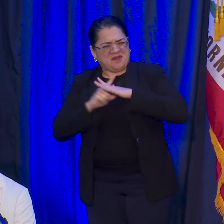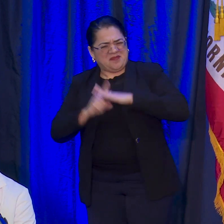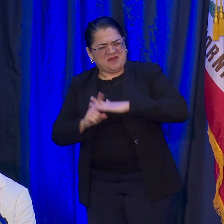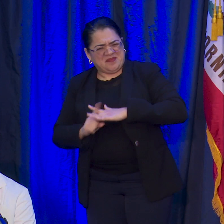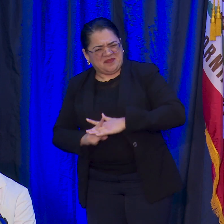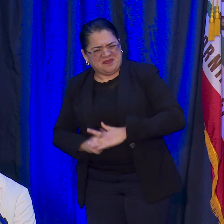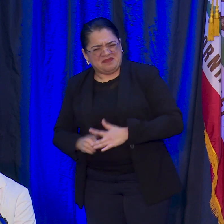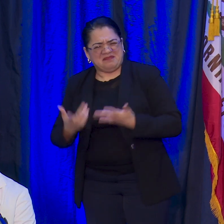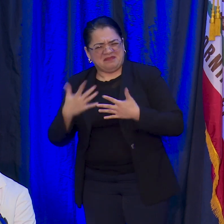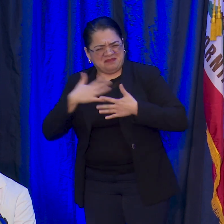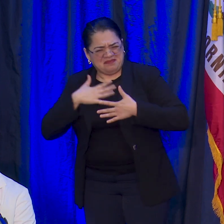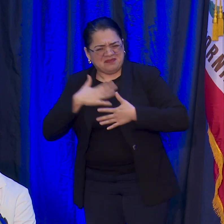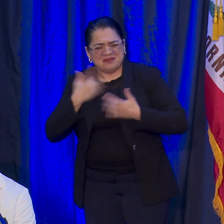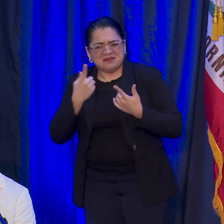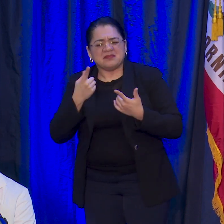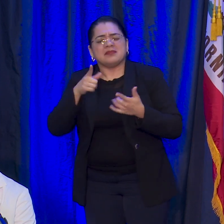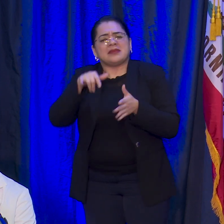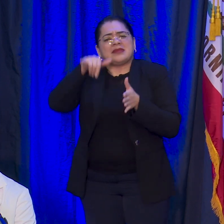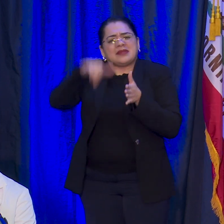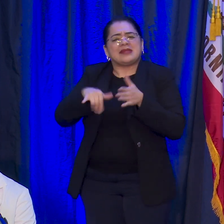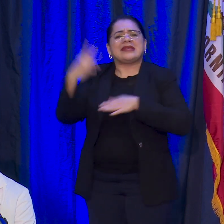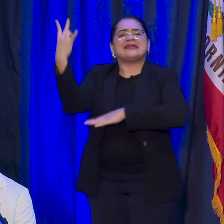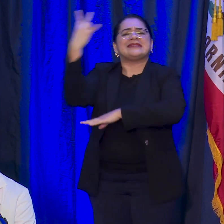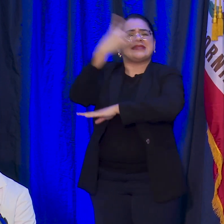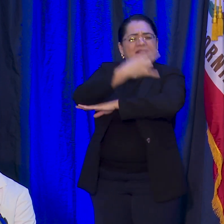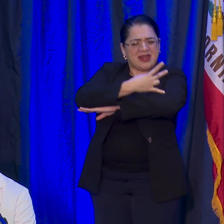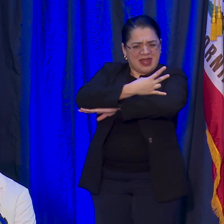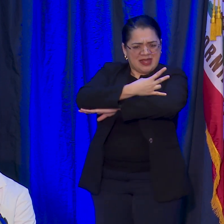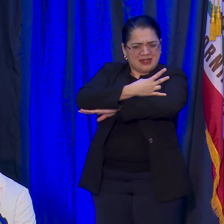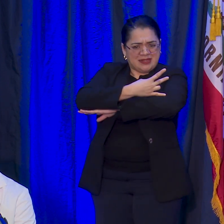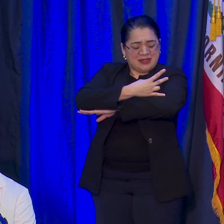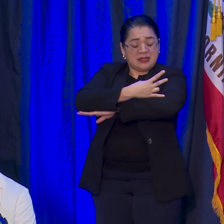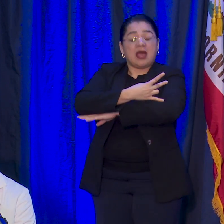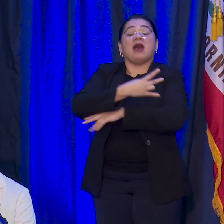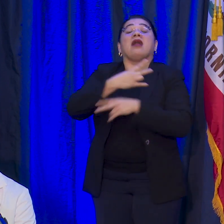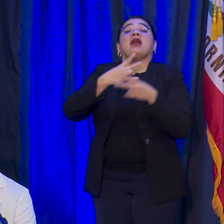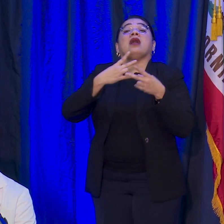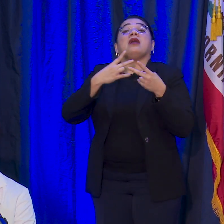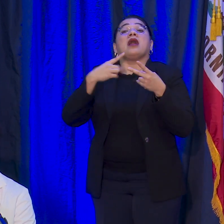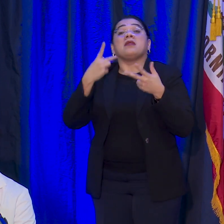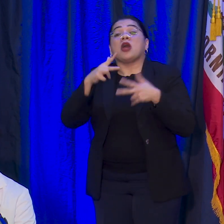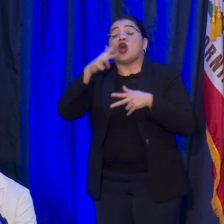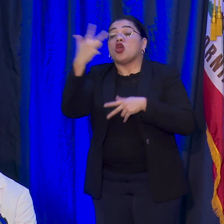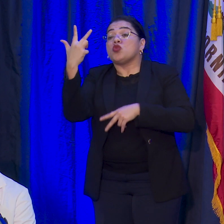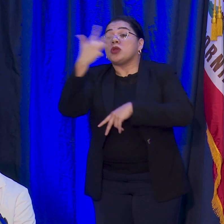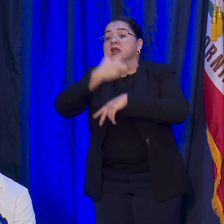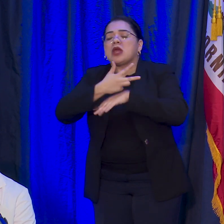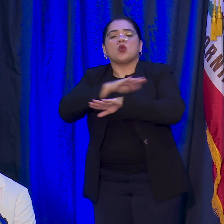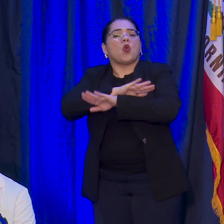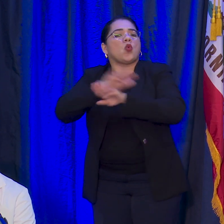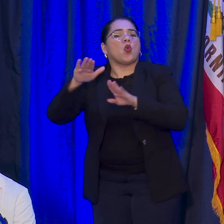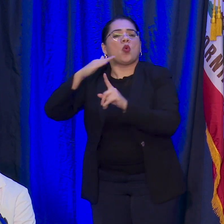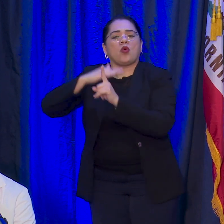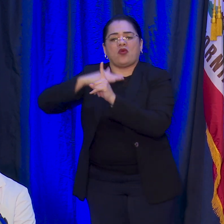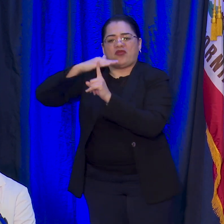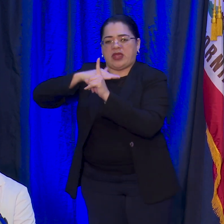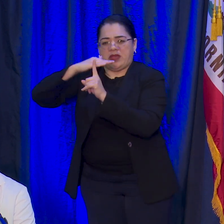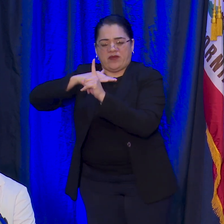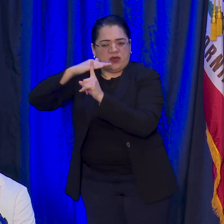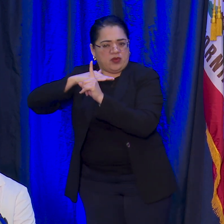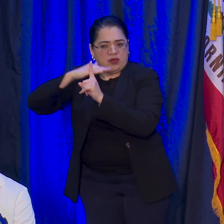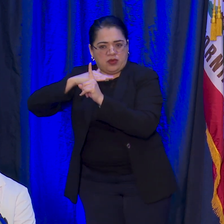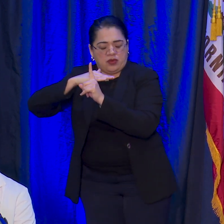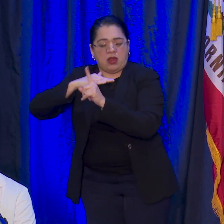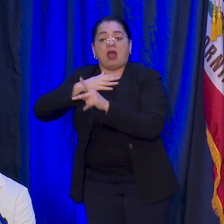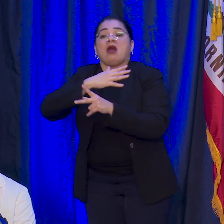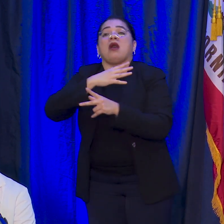days until your symptoms are improved and you've gone 3 days without a fever and with no fever medicine.